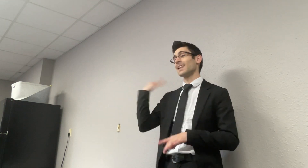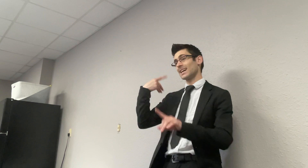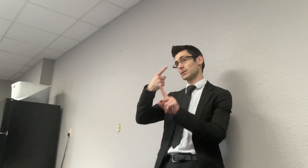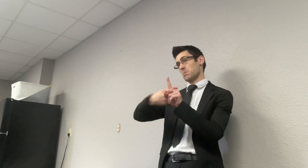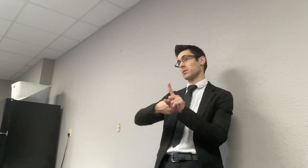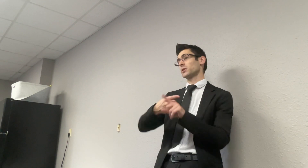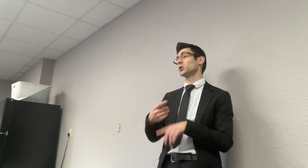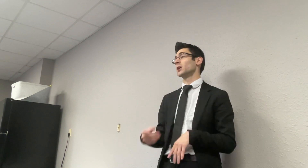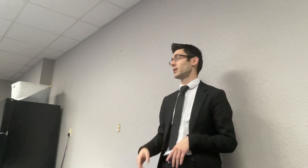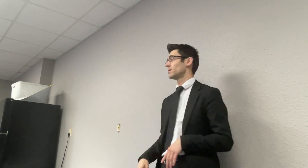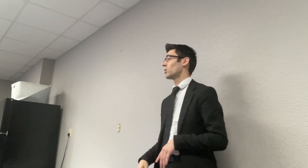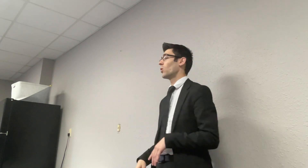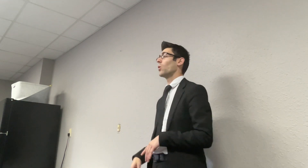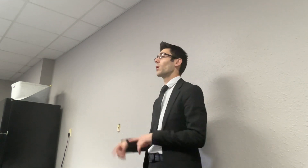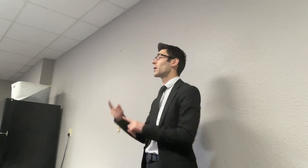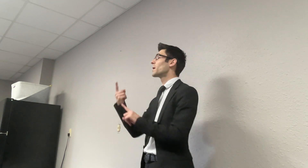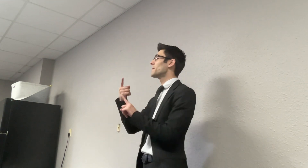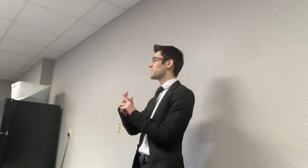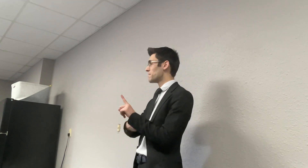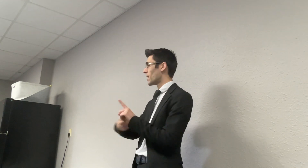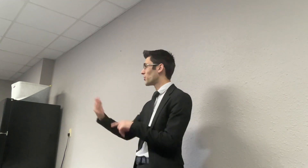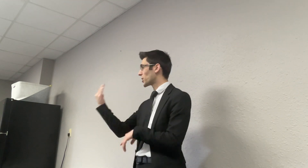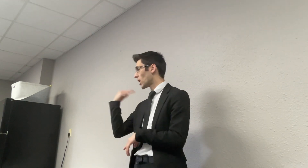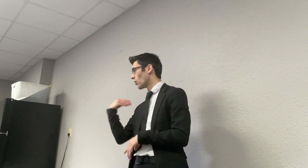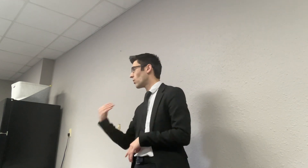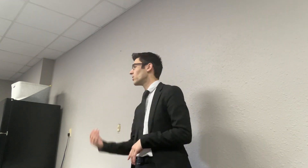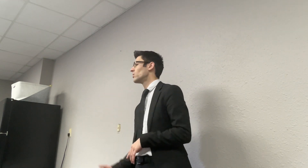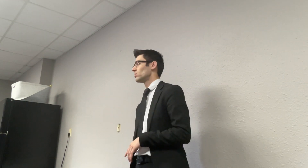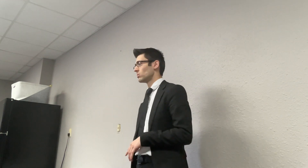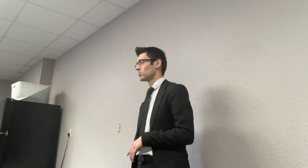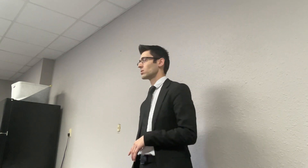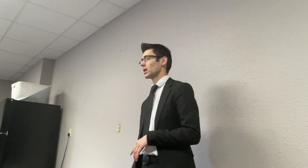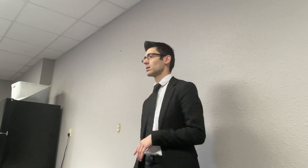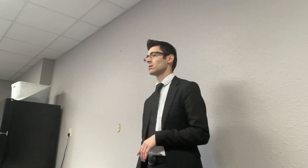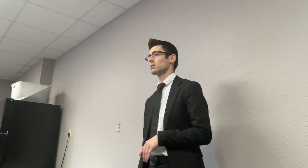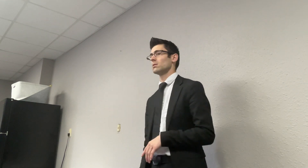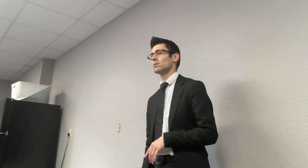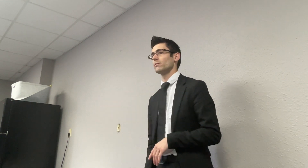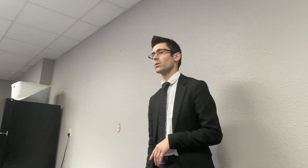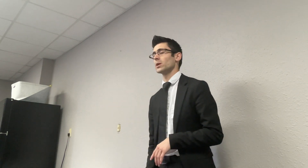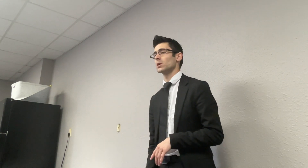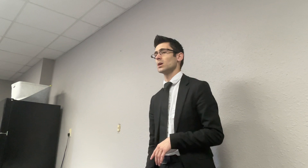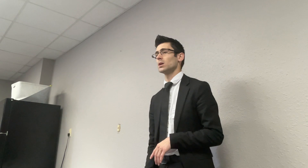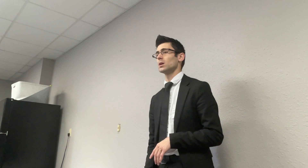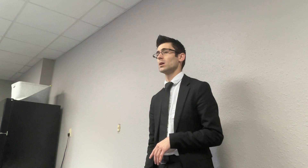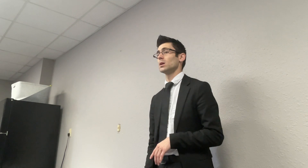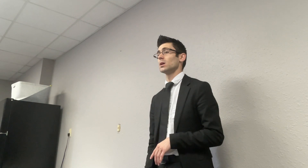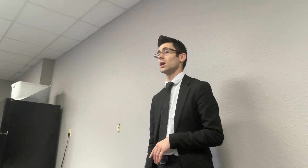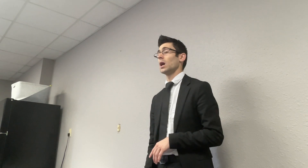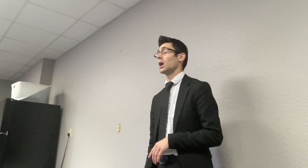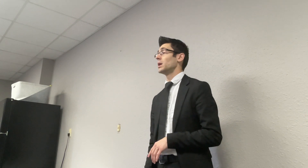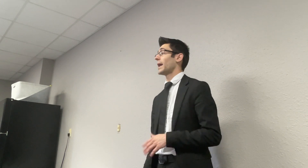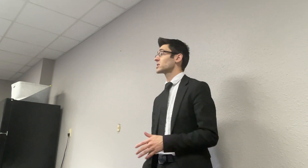Last month. Good. Yeah, month is Or one. month ago. Okay? Very good. Next